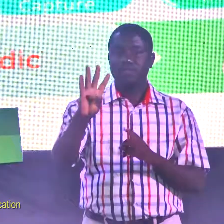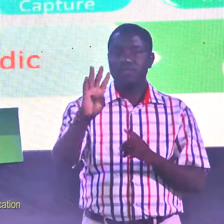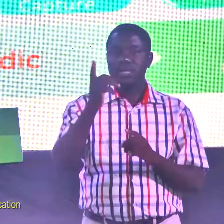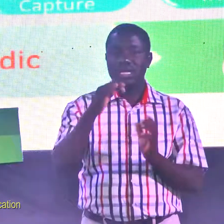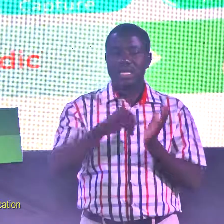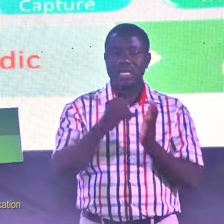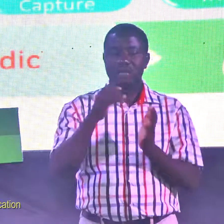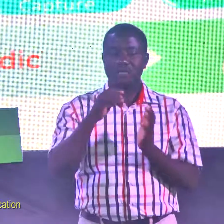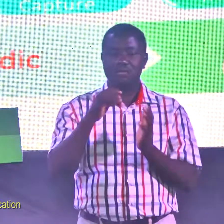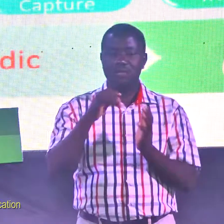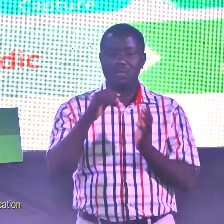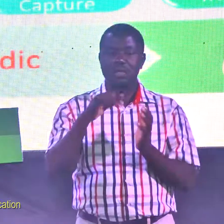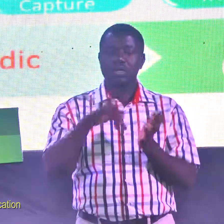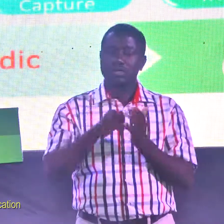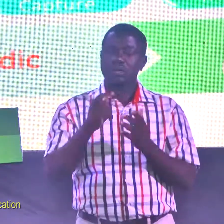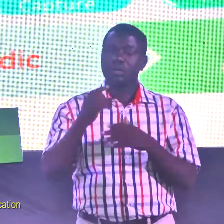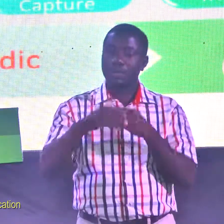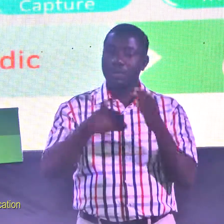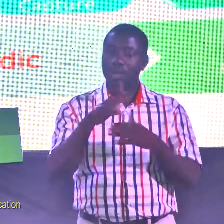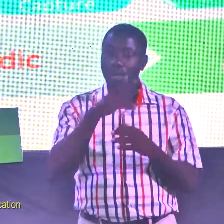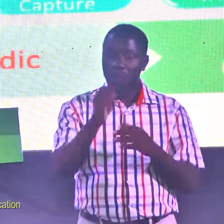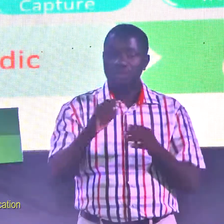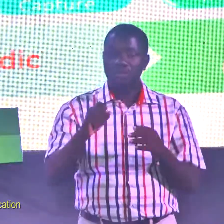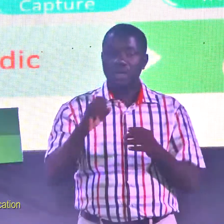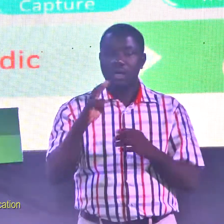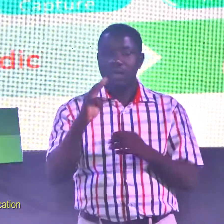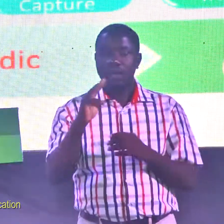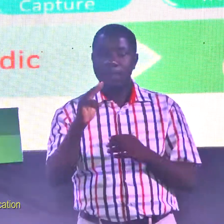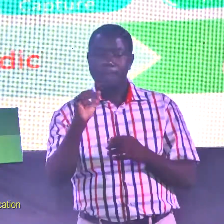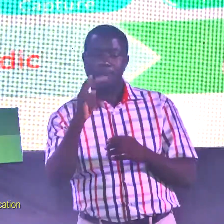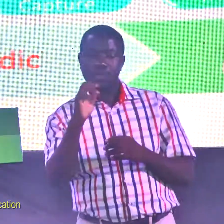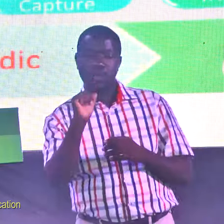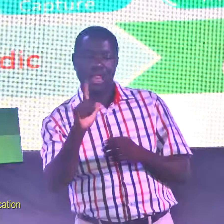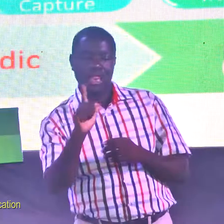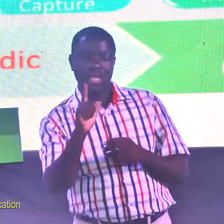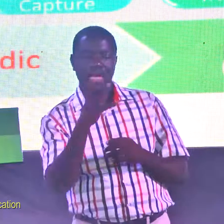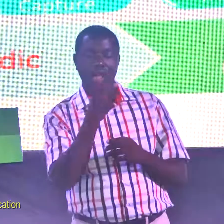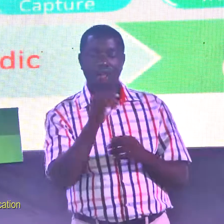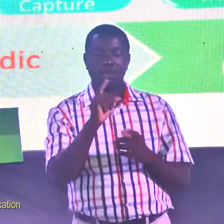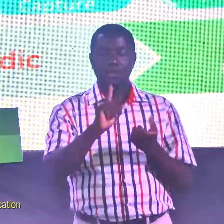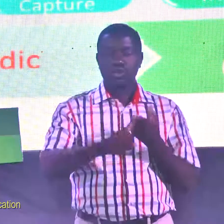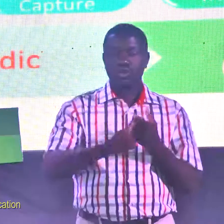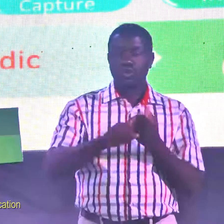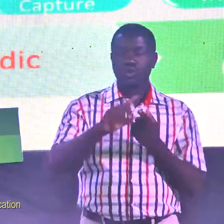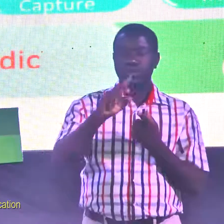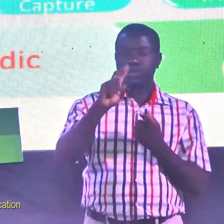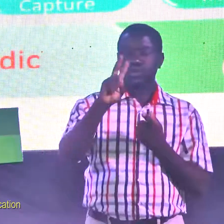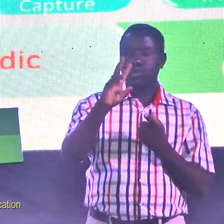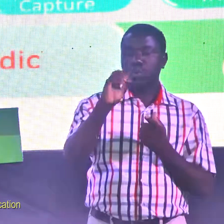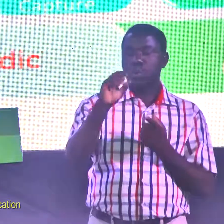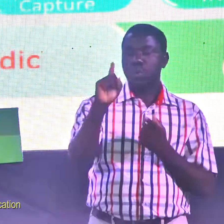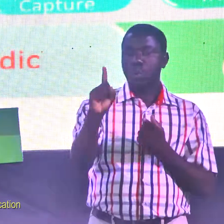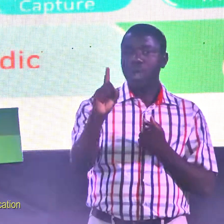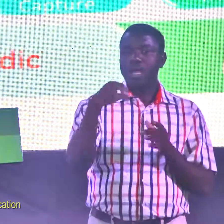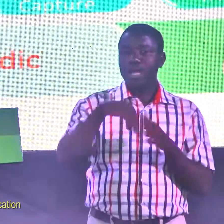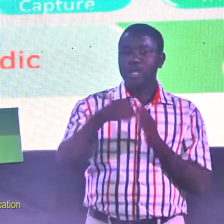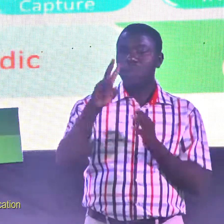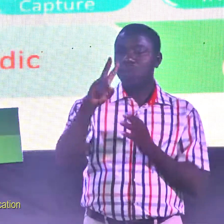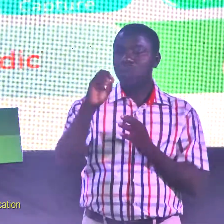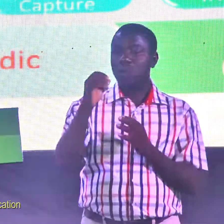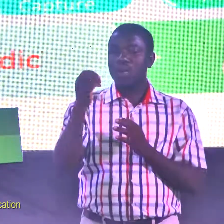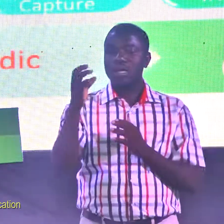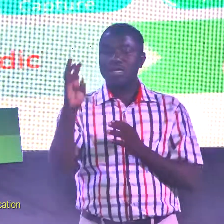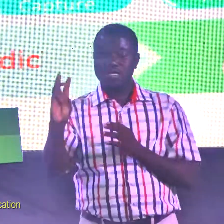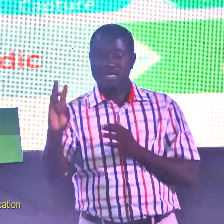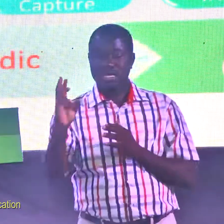process was manual from 1964 to 2001. In 2006